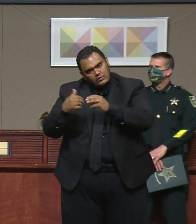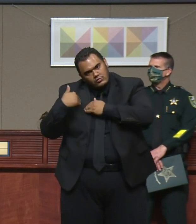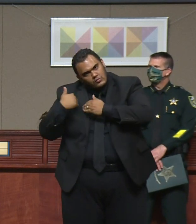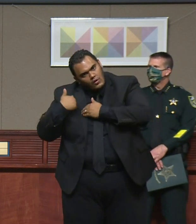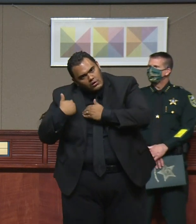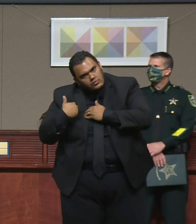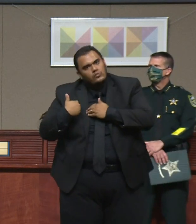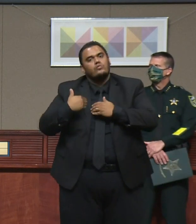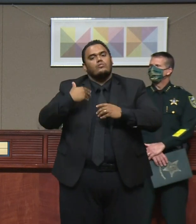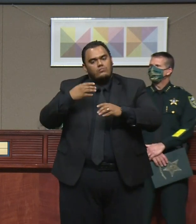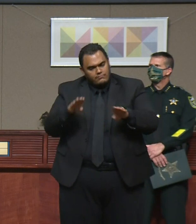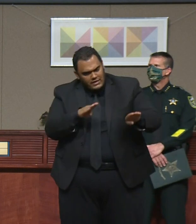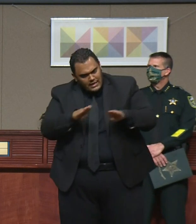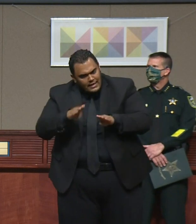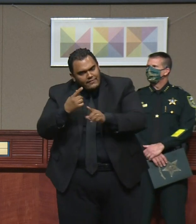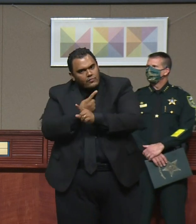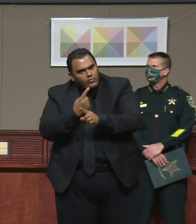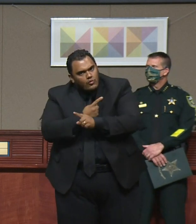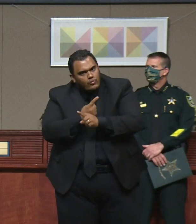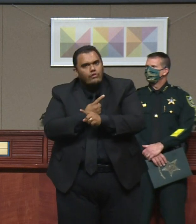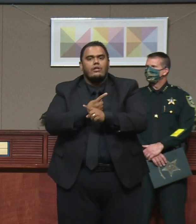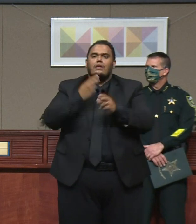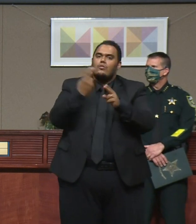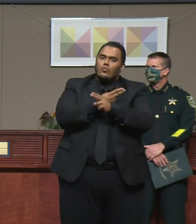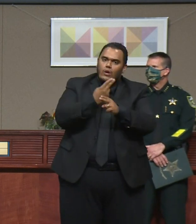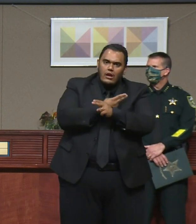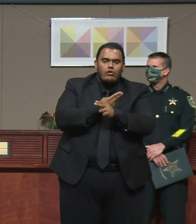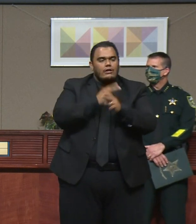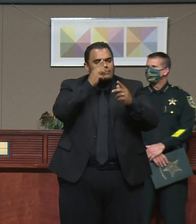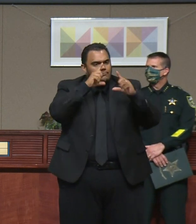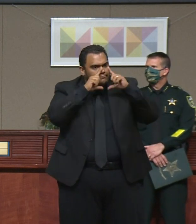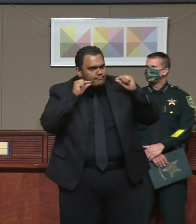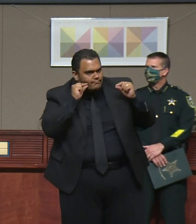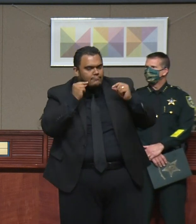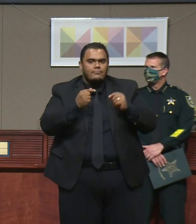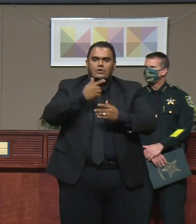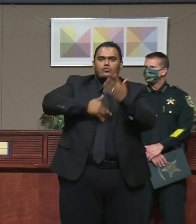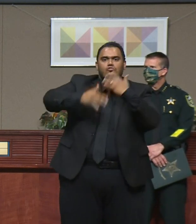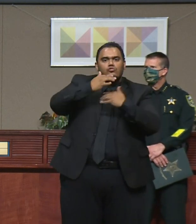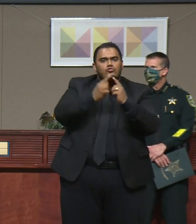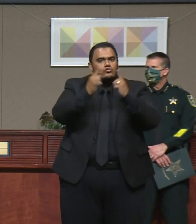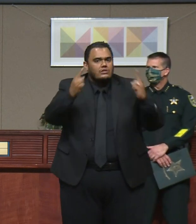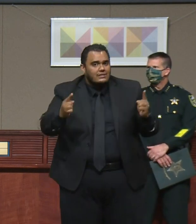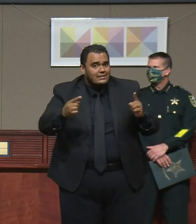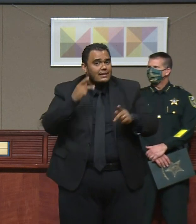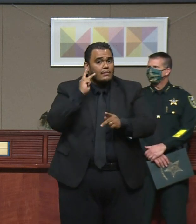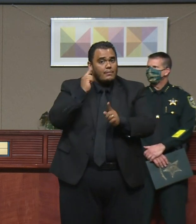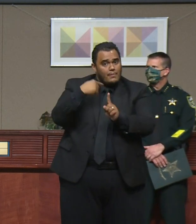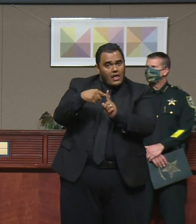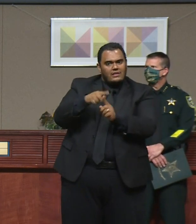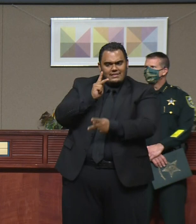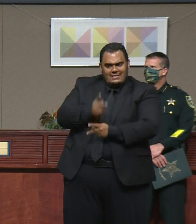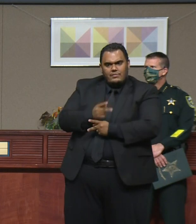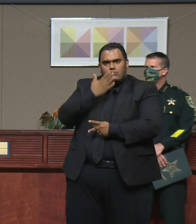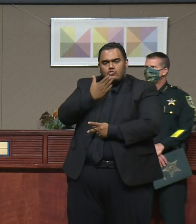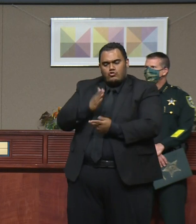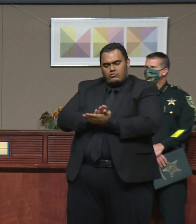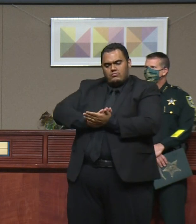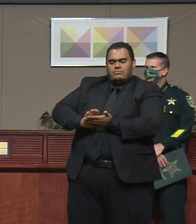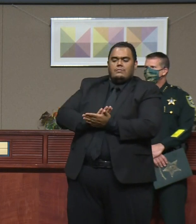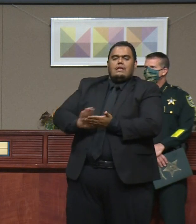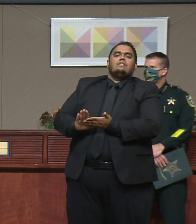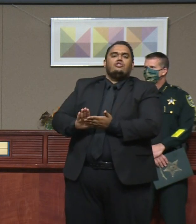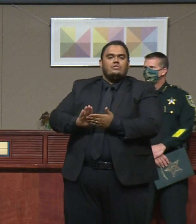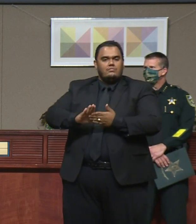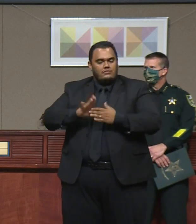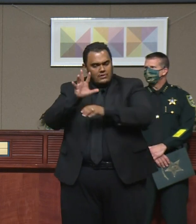distancing, wearing face covering, washing your hands, and keeping good hygiene habits. We can't be complacent,